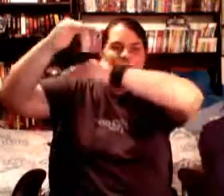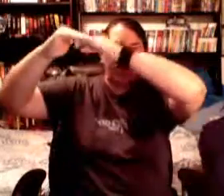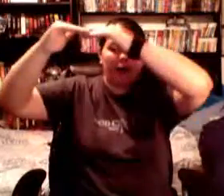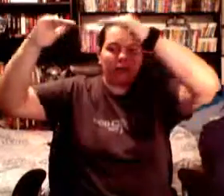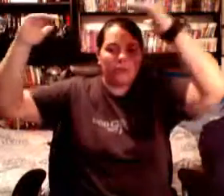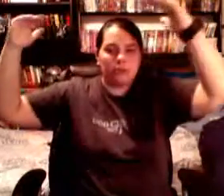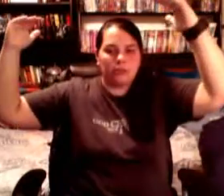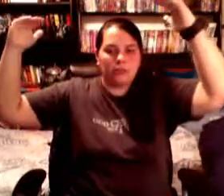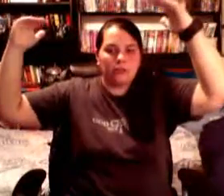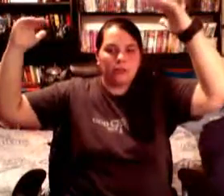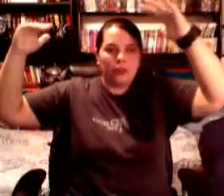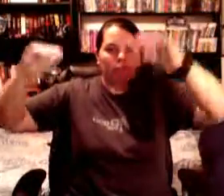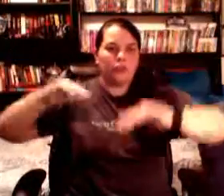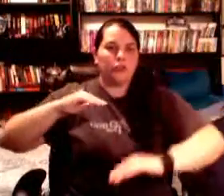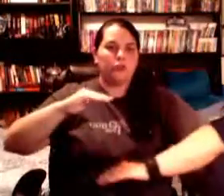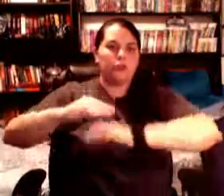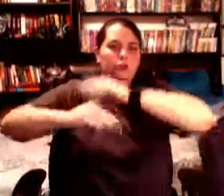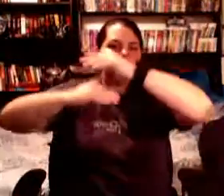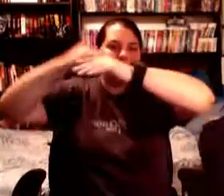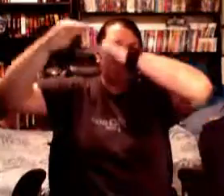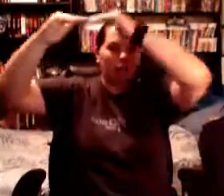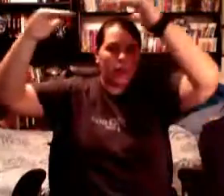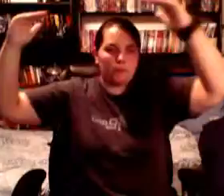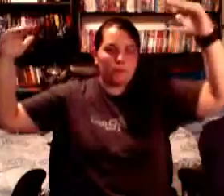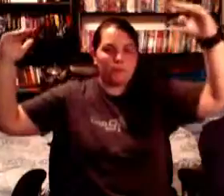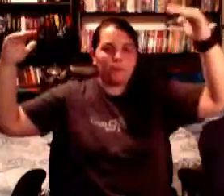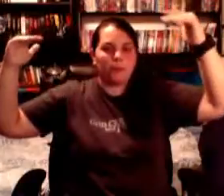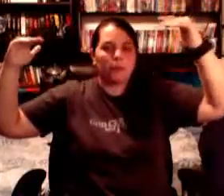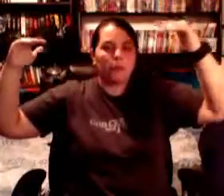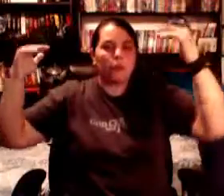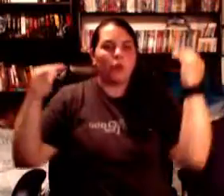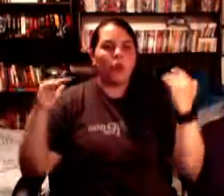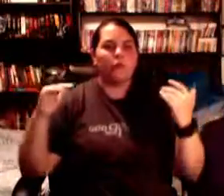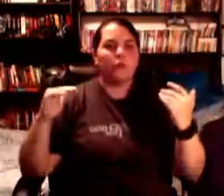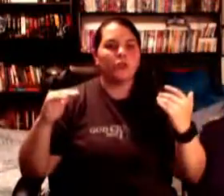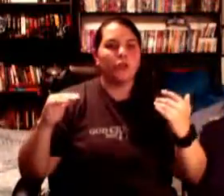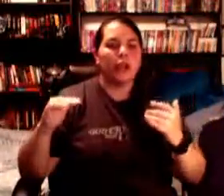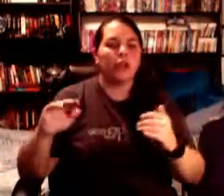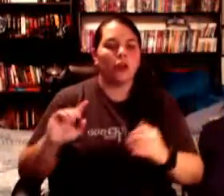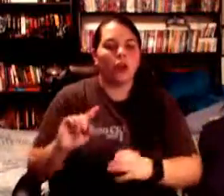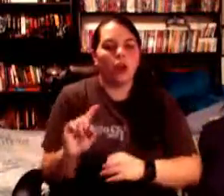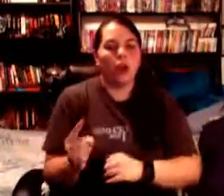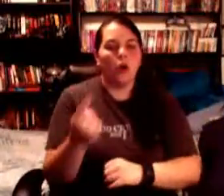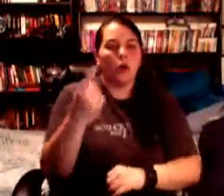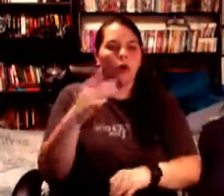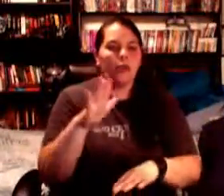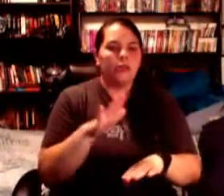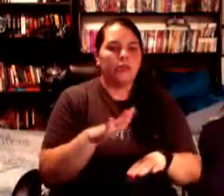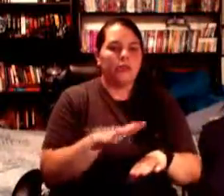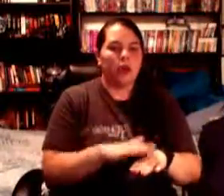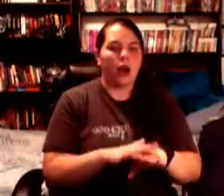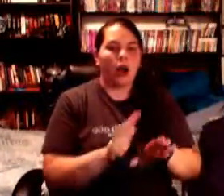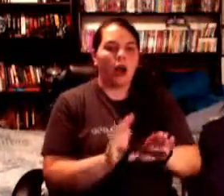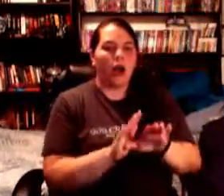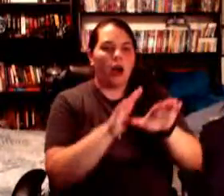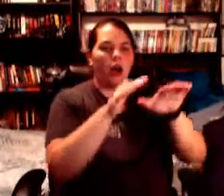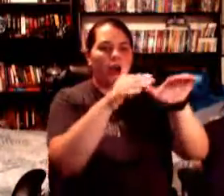the heavens. Then you're going to just move up. So that first 3 lines are, once on